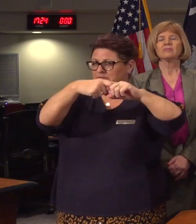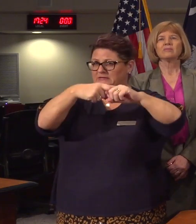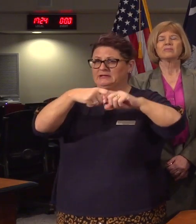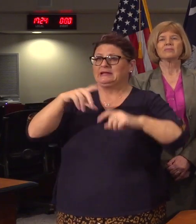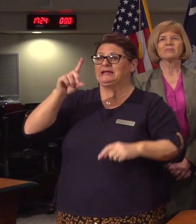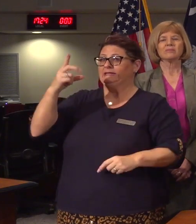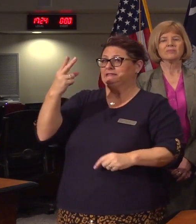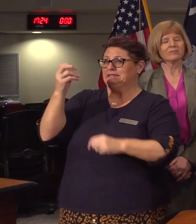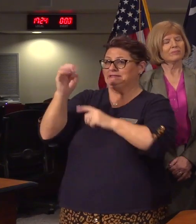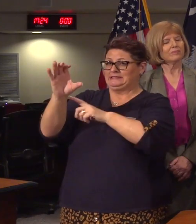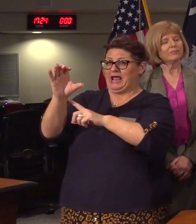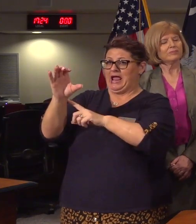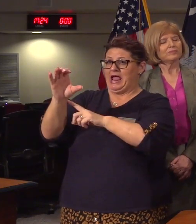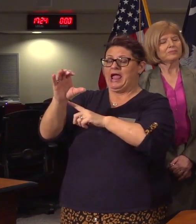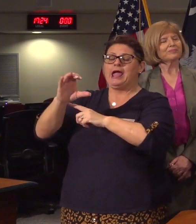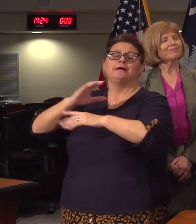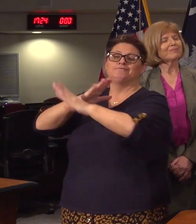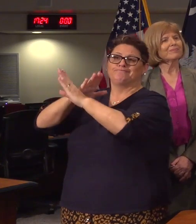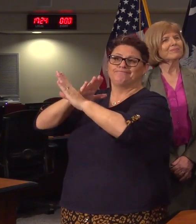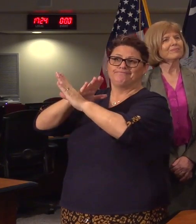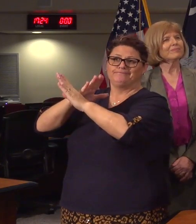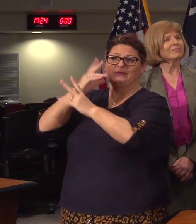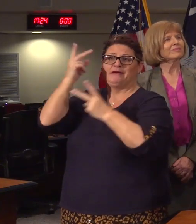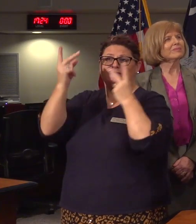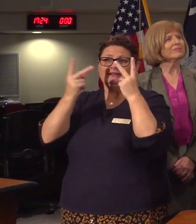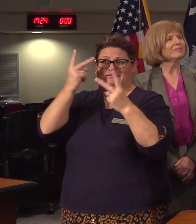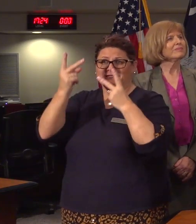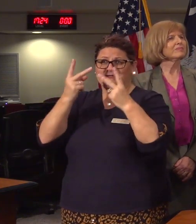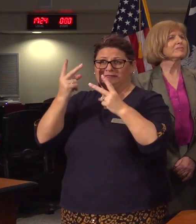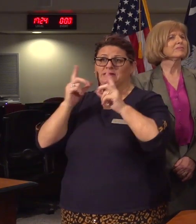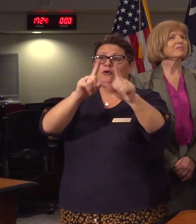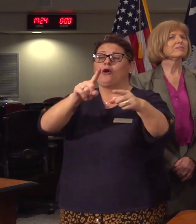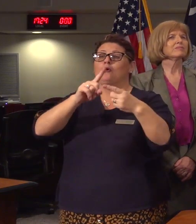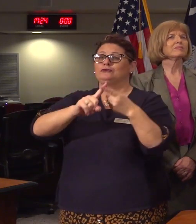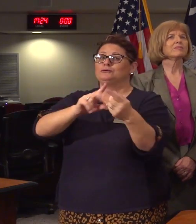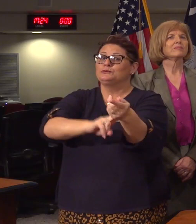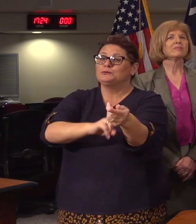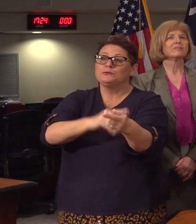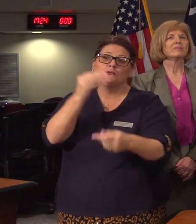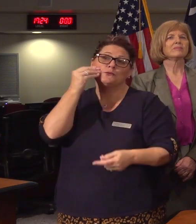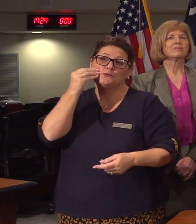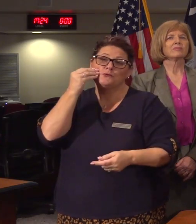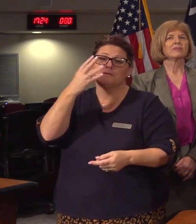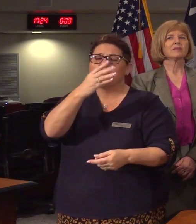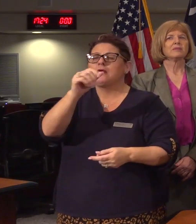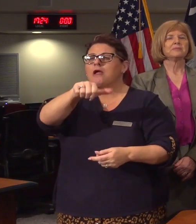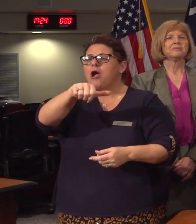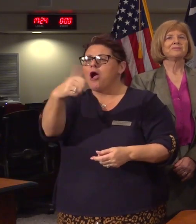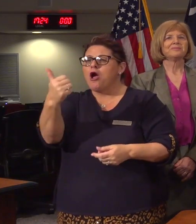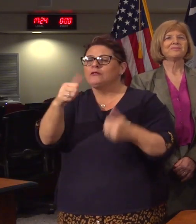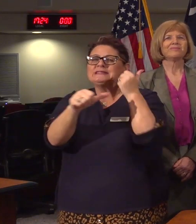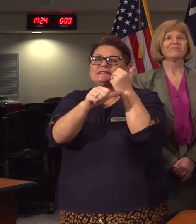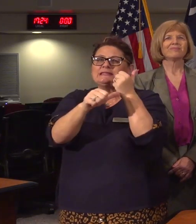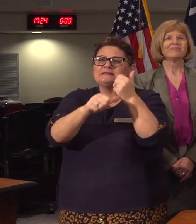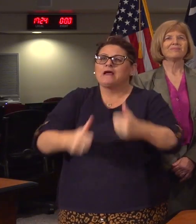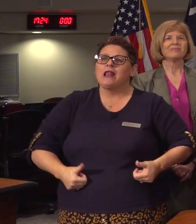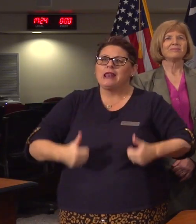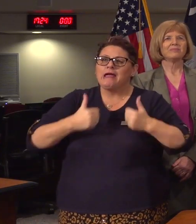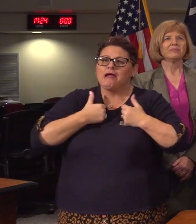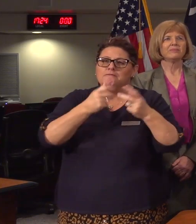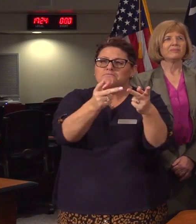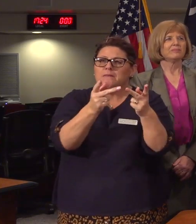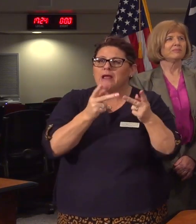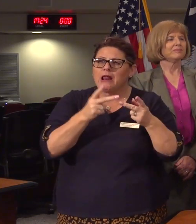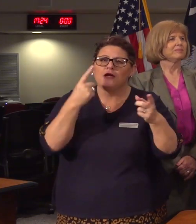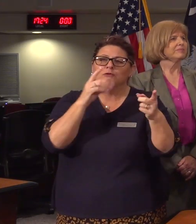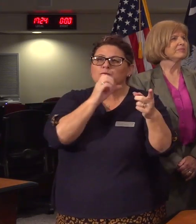to immediately restrict visitation to nursing homes and assisted living facilities, with the exception